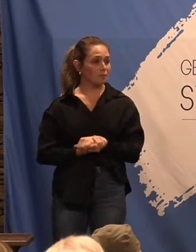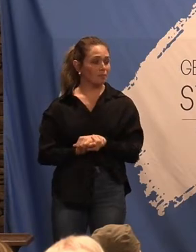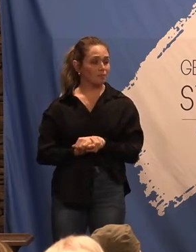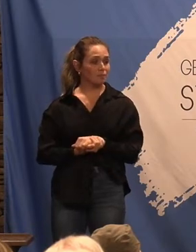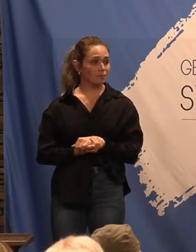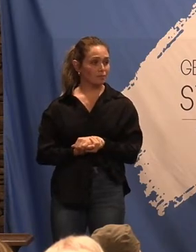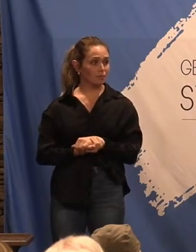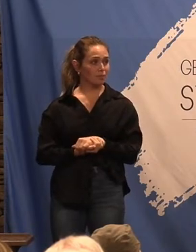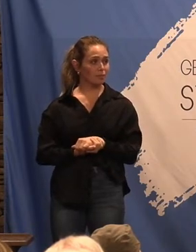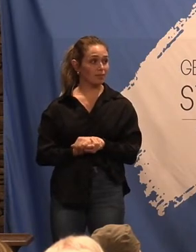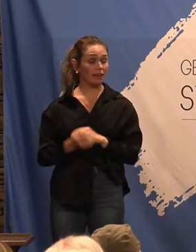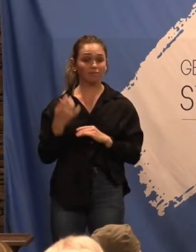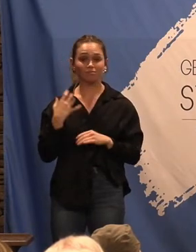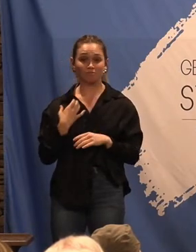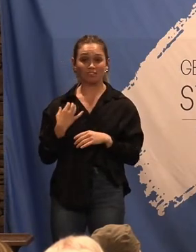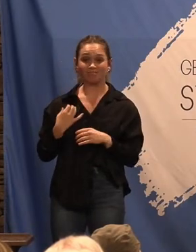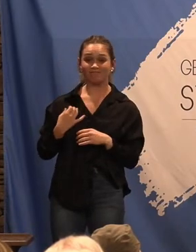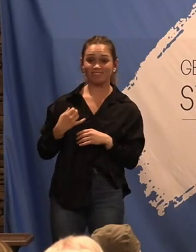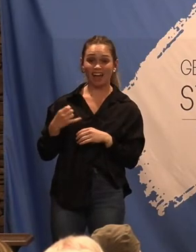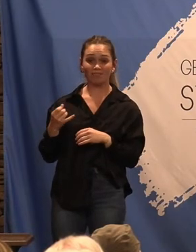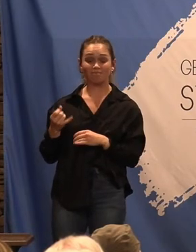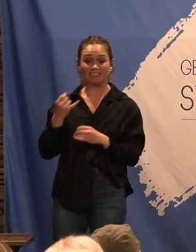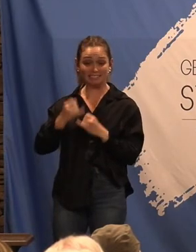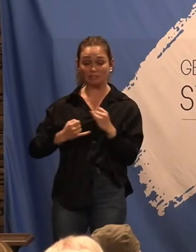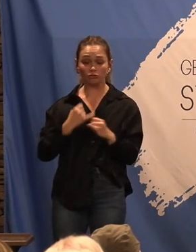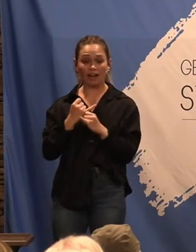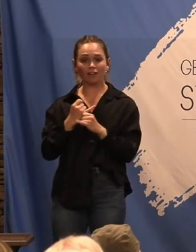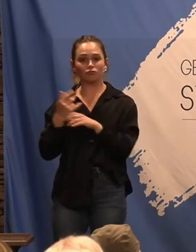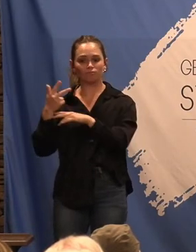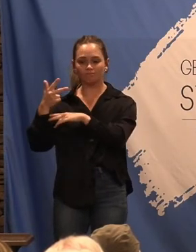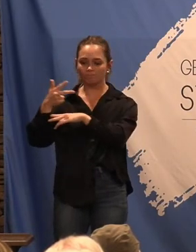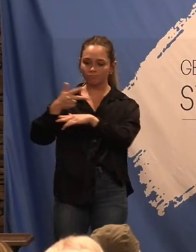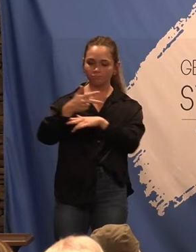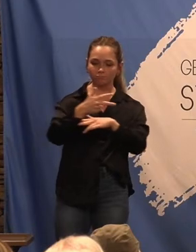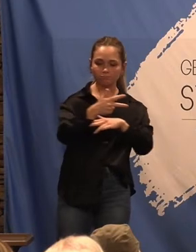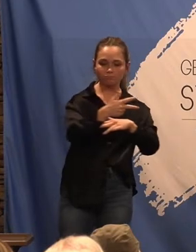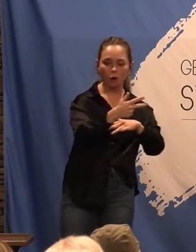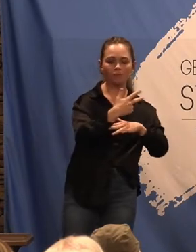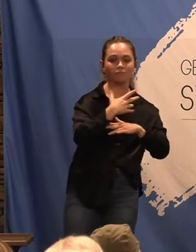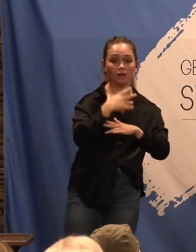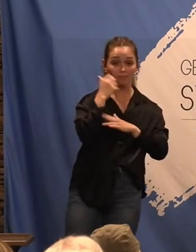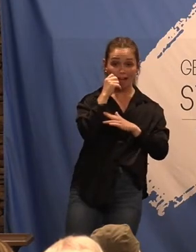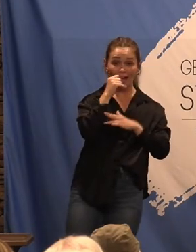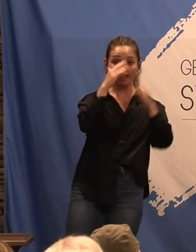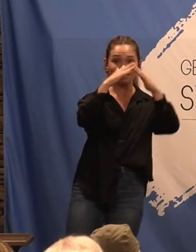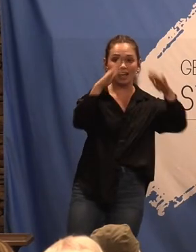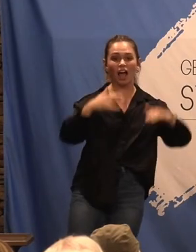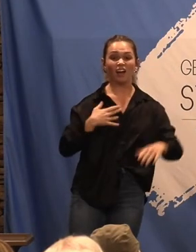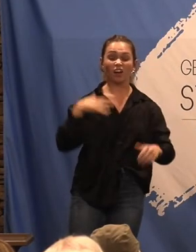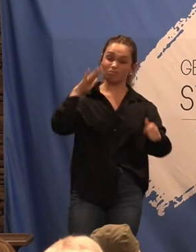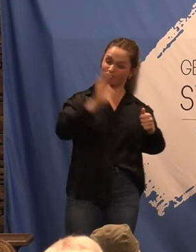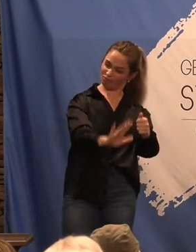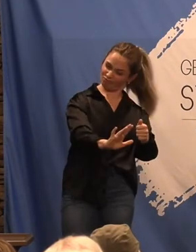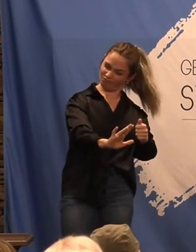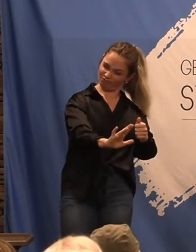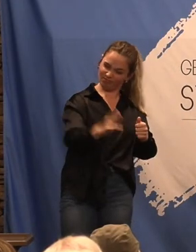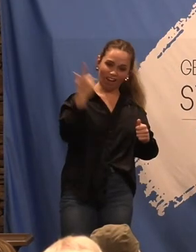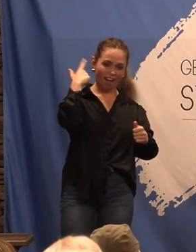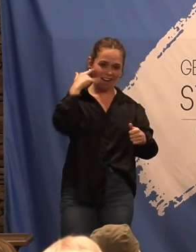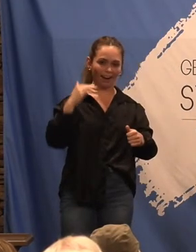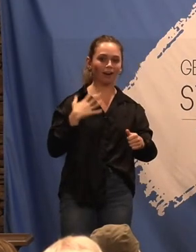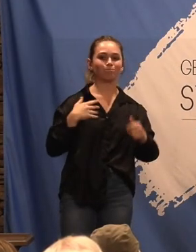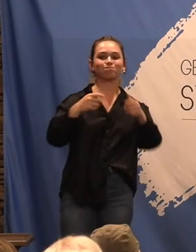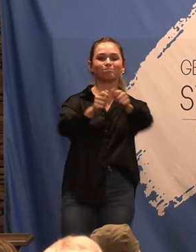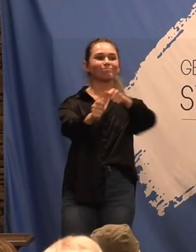then he'd get in that old international truck and come up, park in front of my Aunt Asley's house and sit out there and blow the horn. And I'd come running